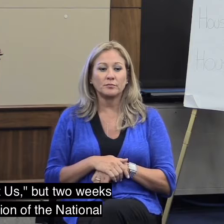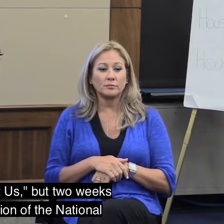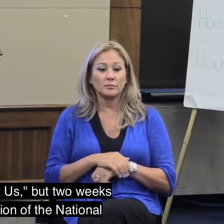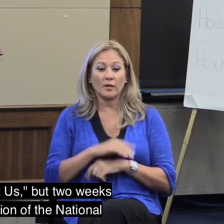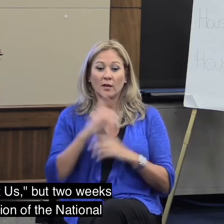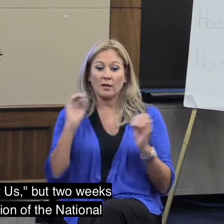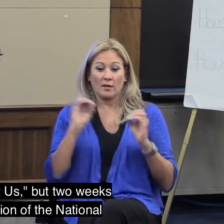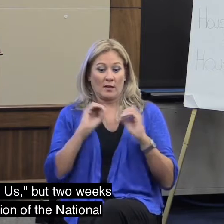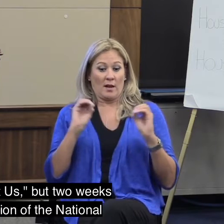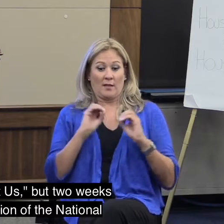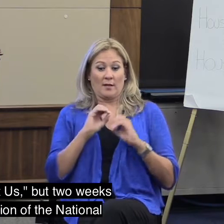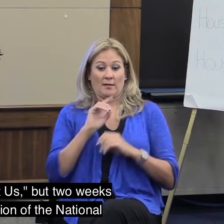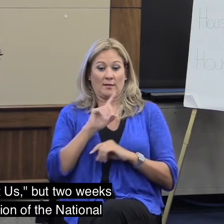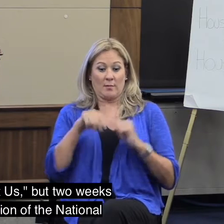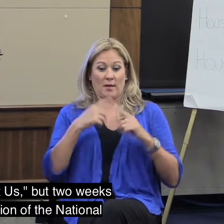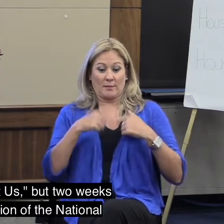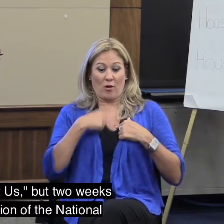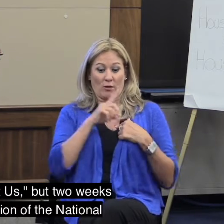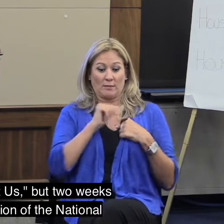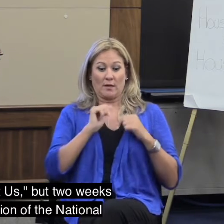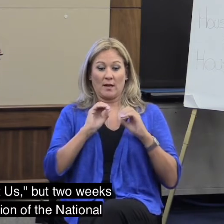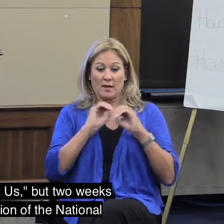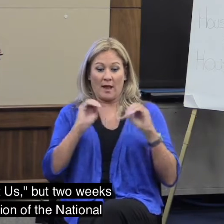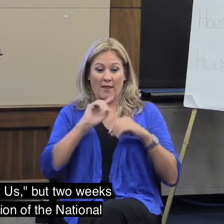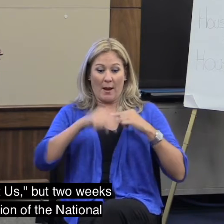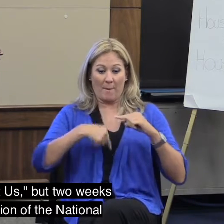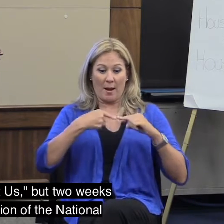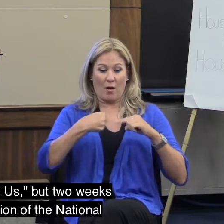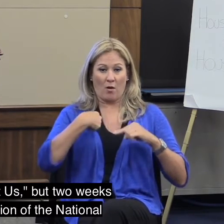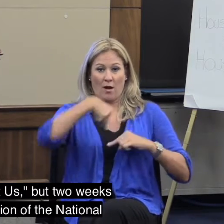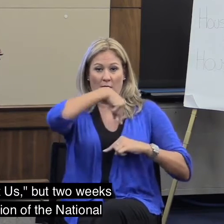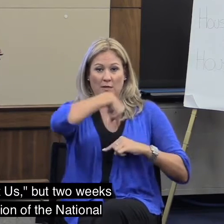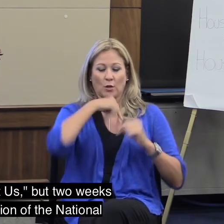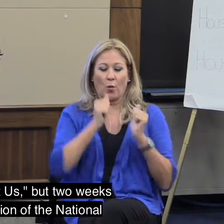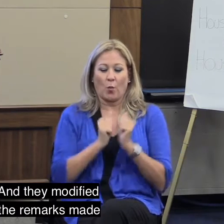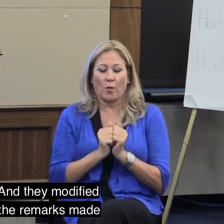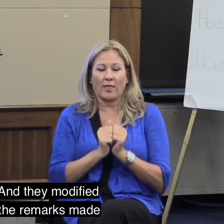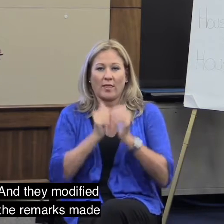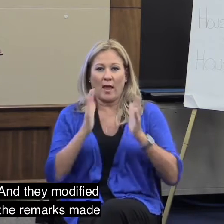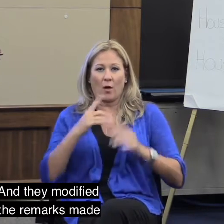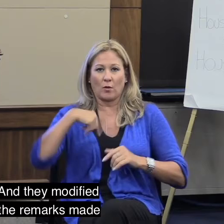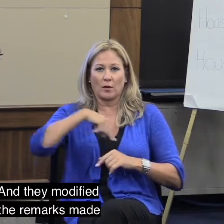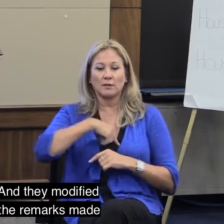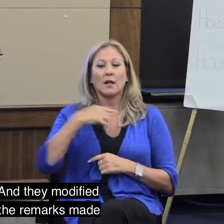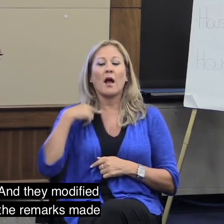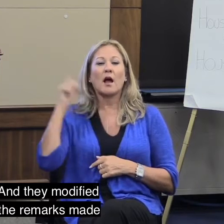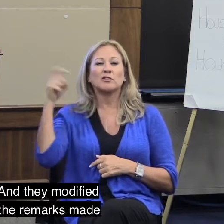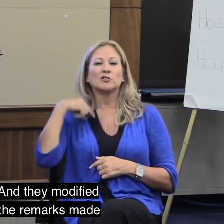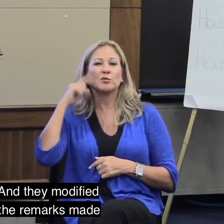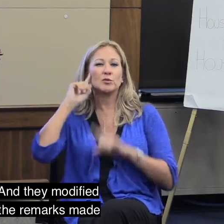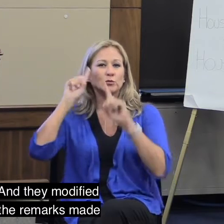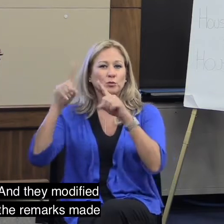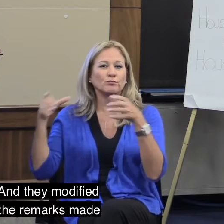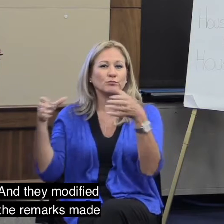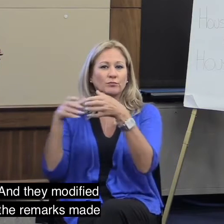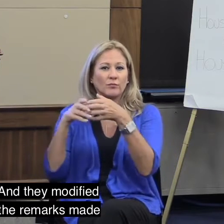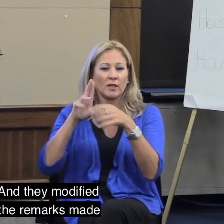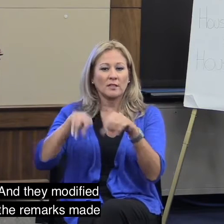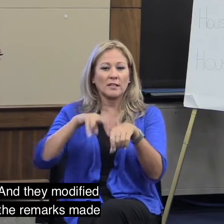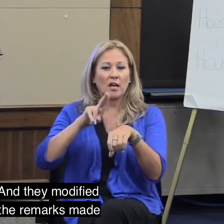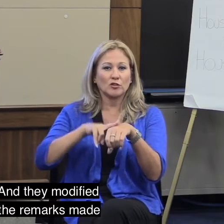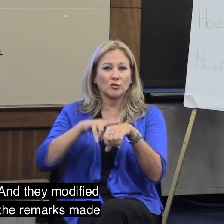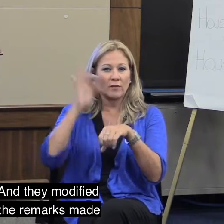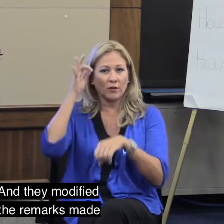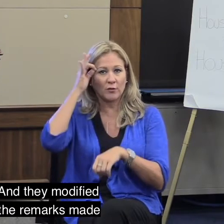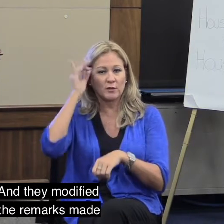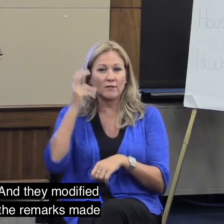about us without us. But 2 weeks ago, I attended a convention of the National Federation of the Blind, and they modified that statement